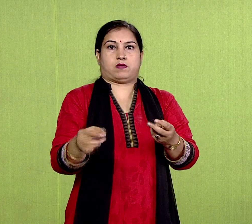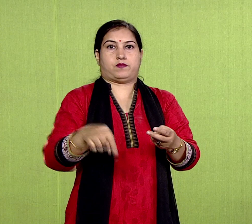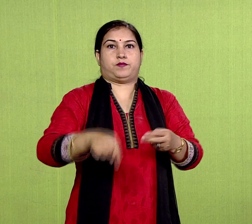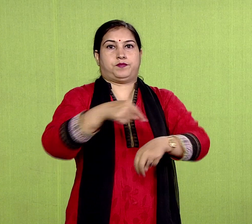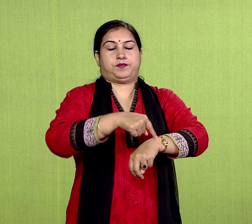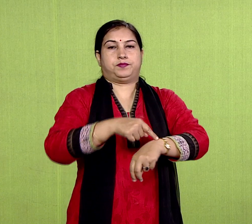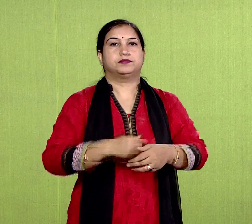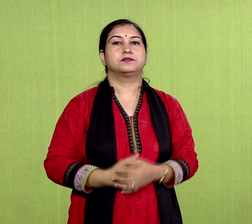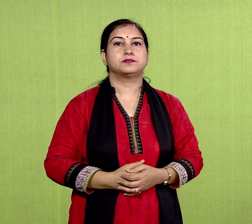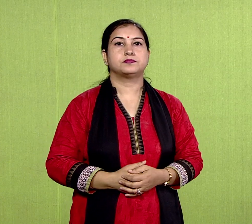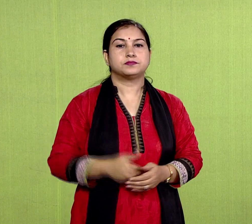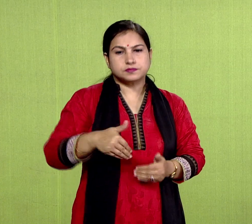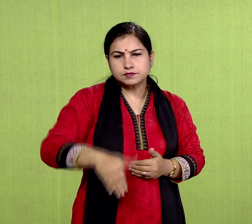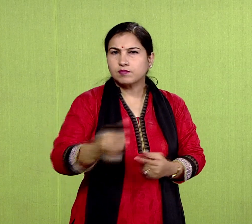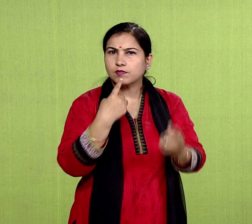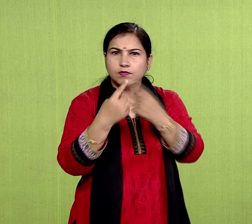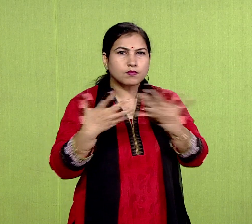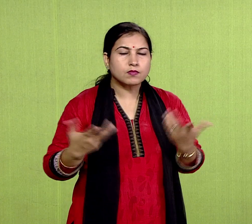Now we will talk about Buddhism.